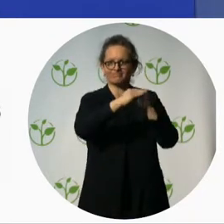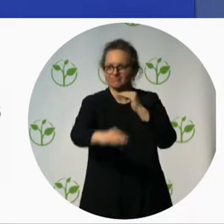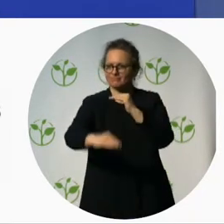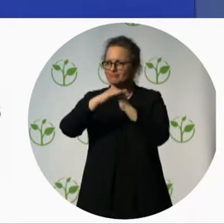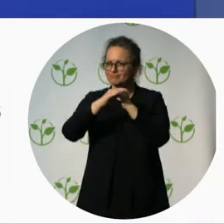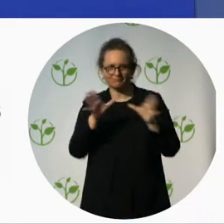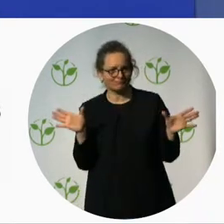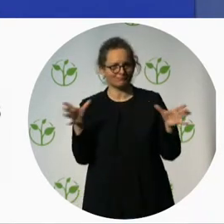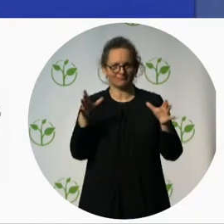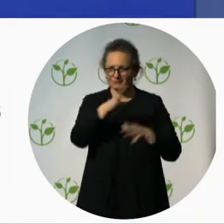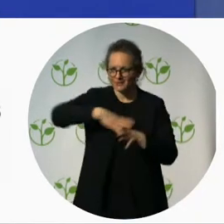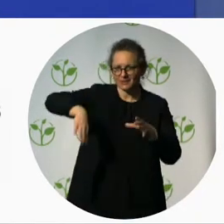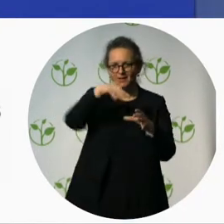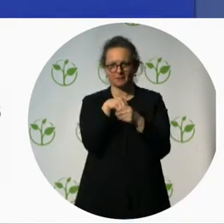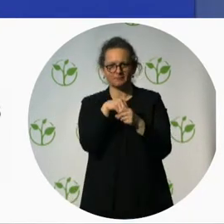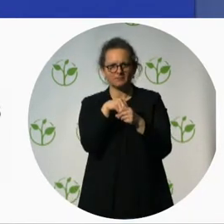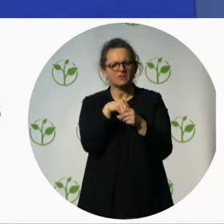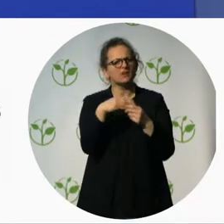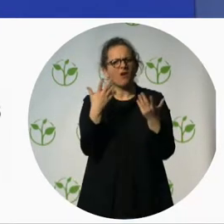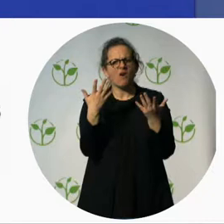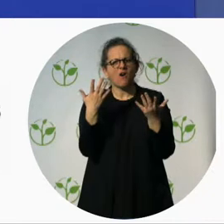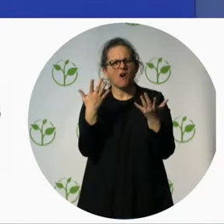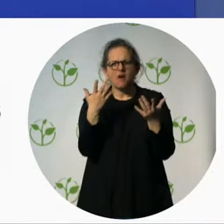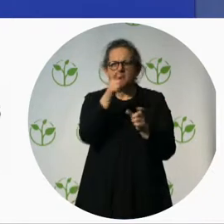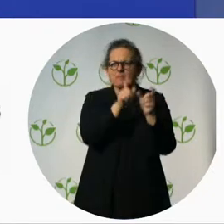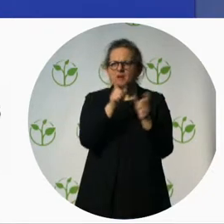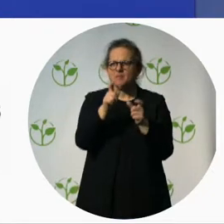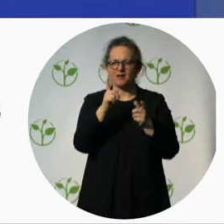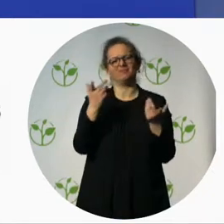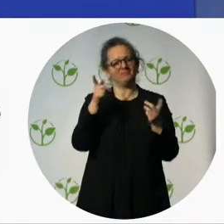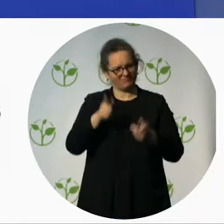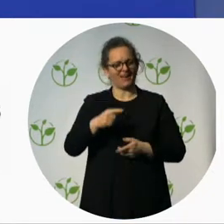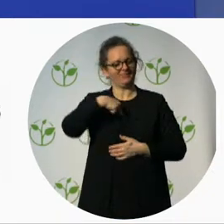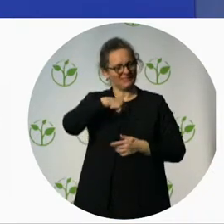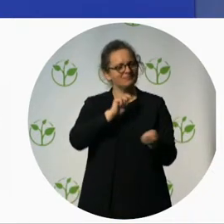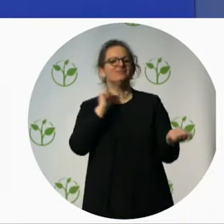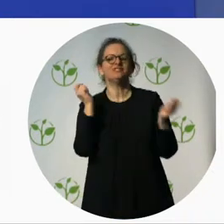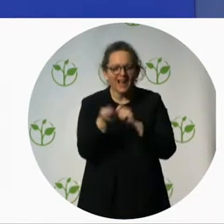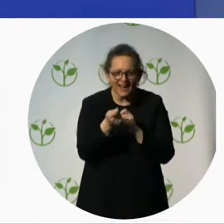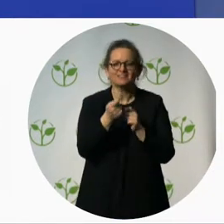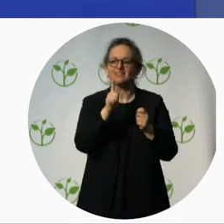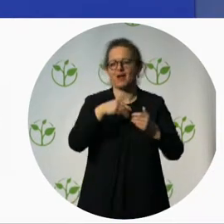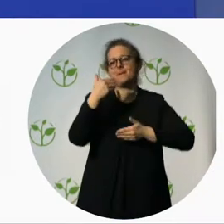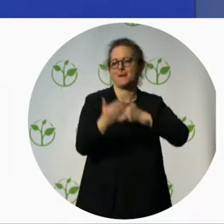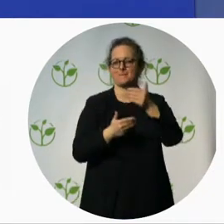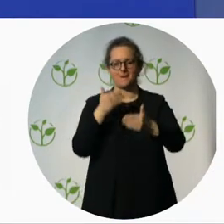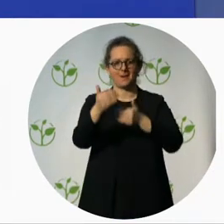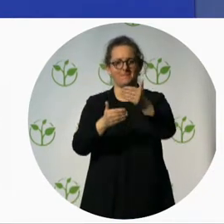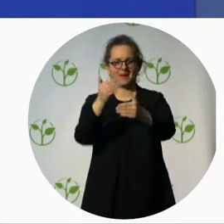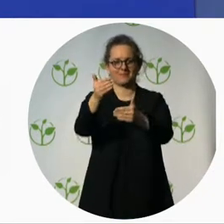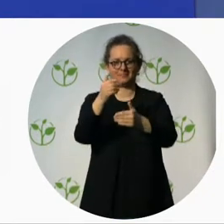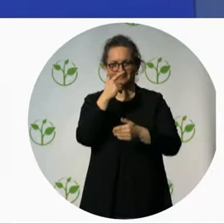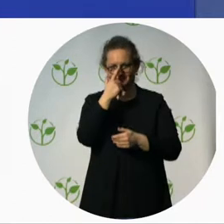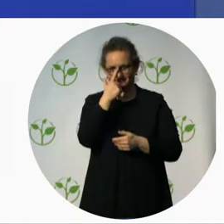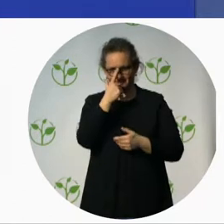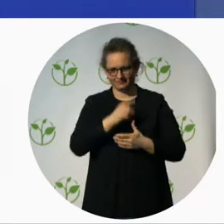I have posted only 2 slides here to give you the impression of what G3 ICT does. I'm very honored to belong